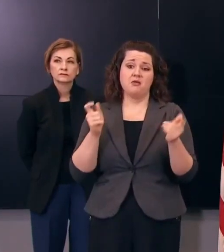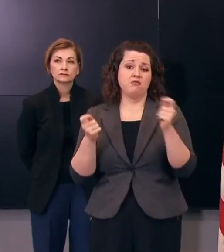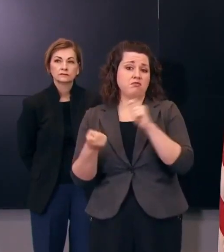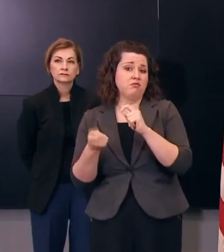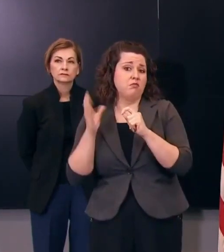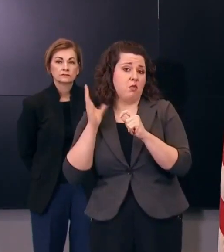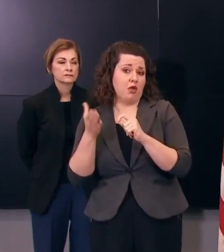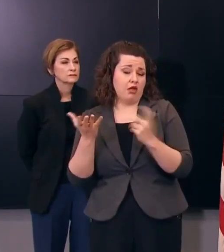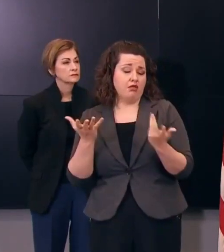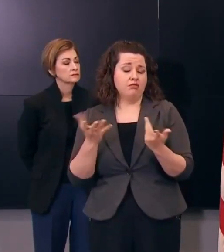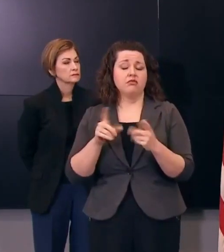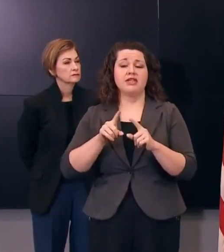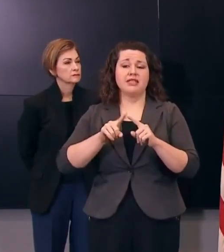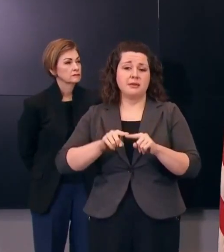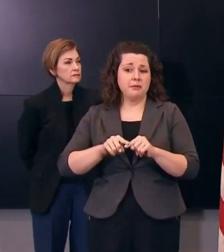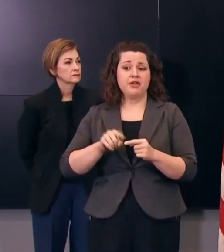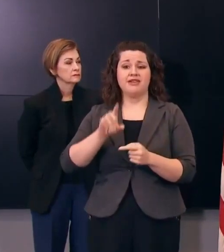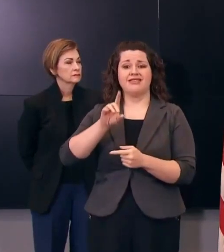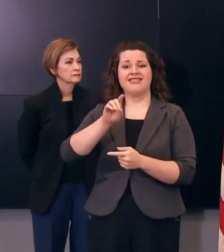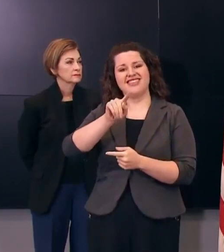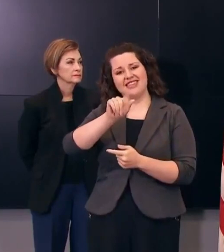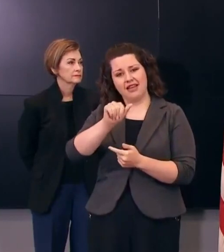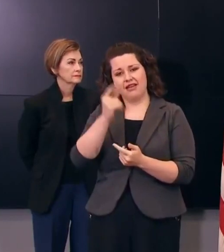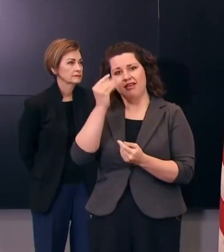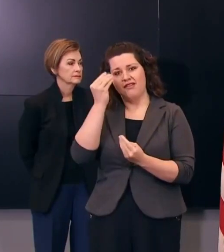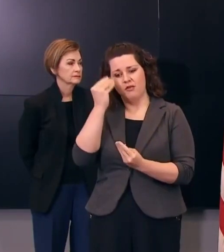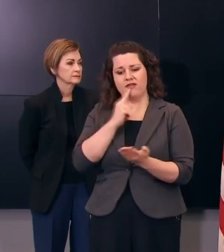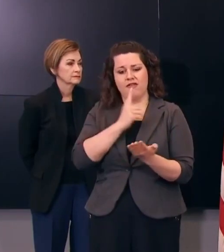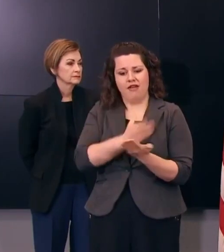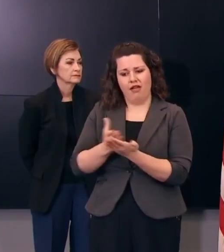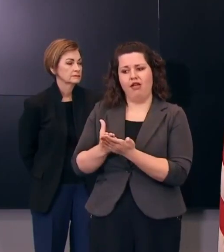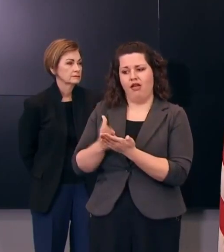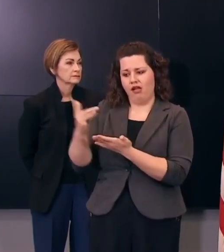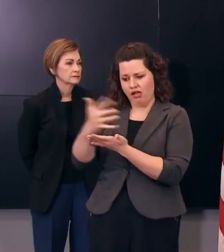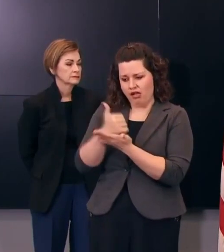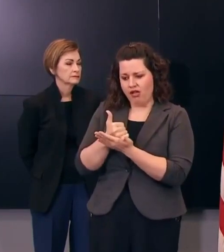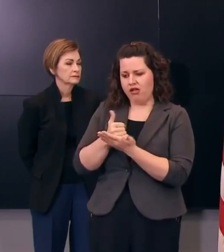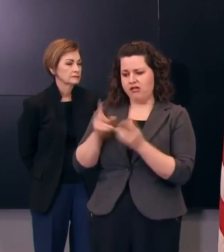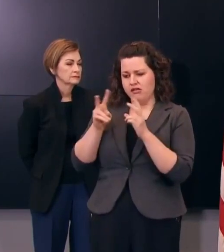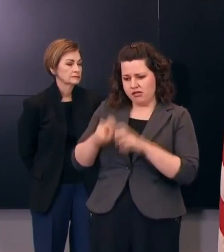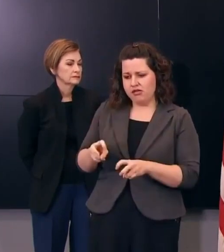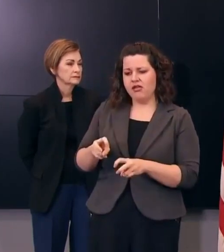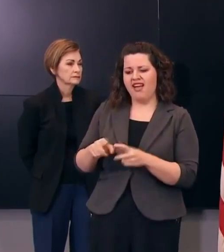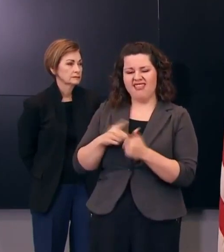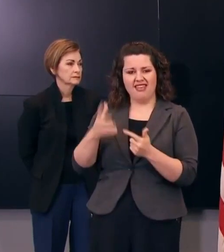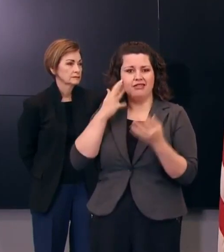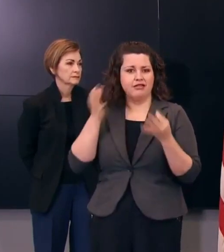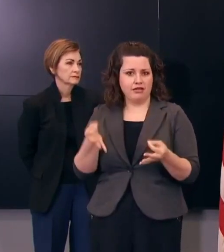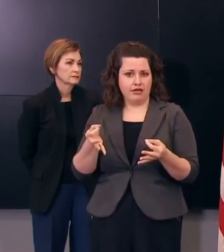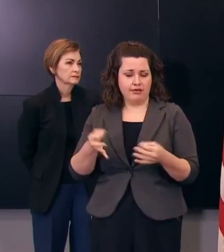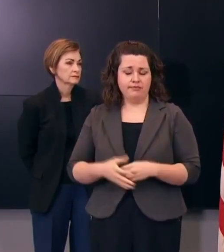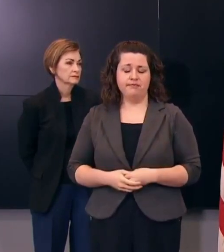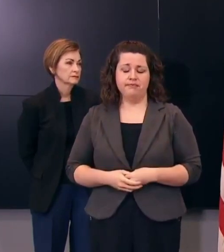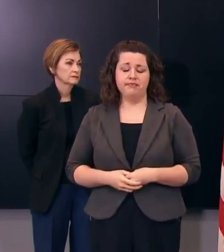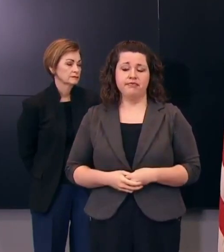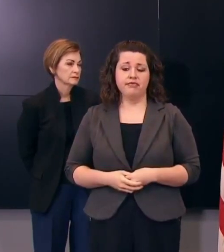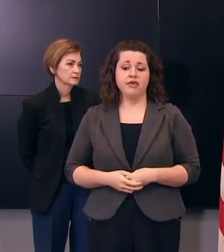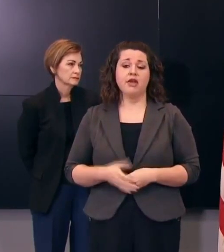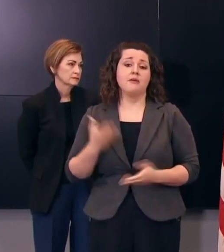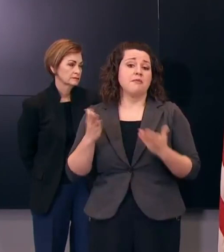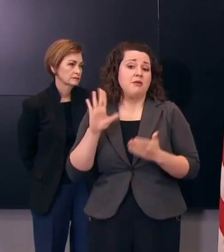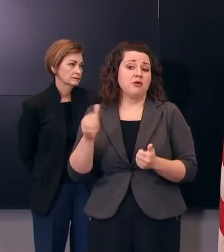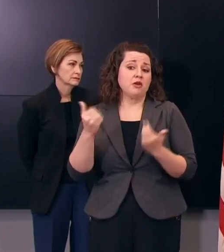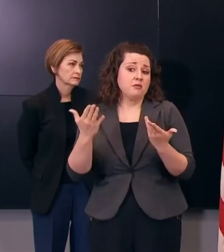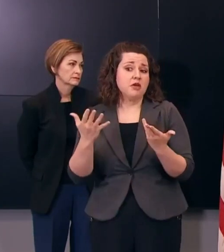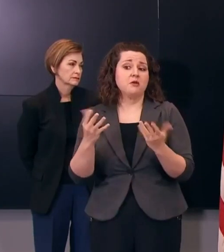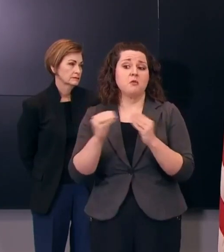time, depending on the data we see about how this virus is impacting our communities. We may recommend adding